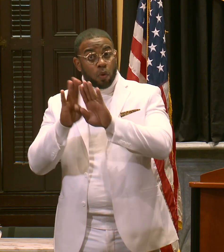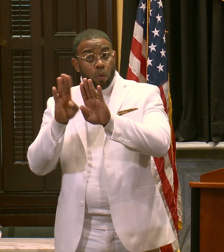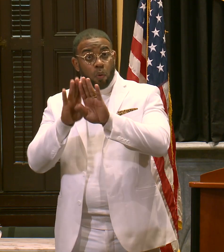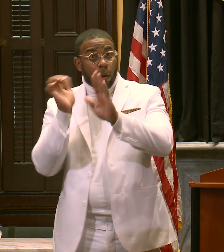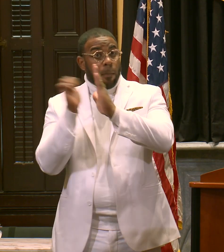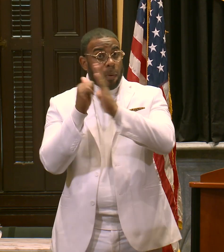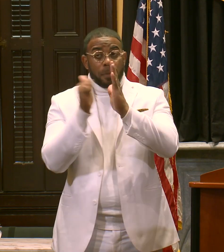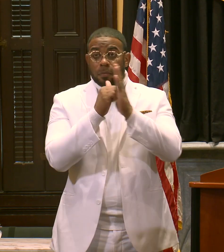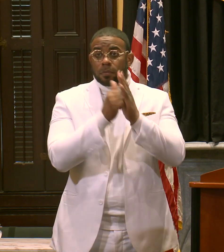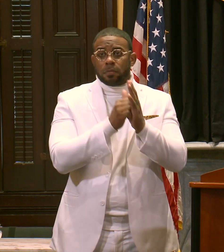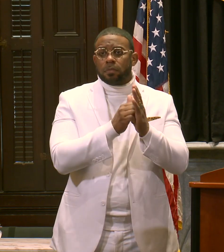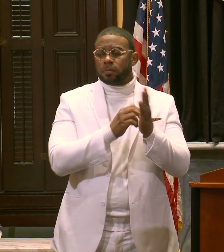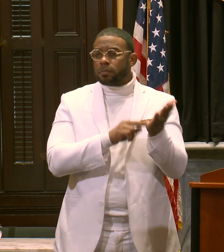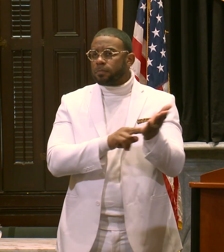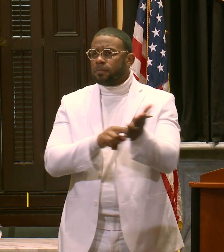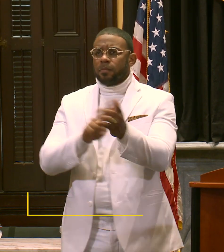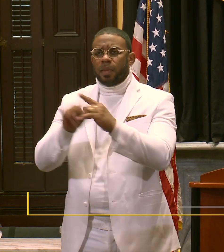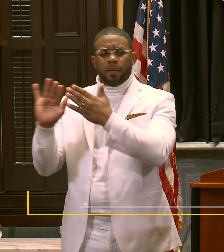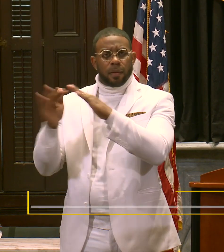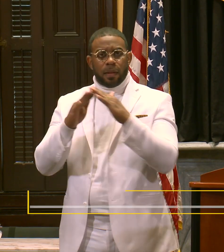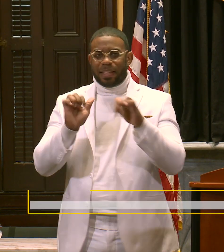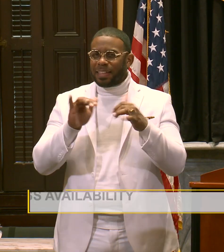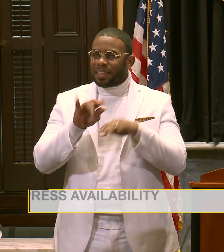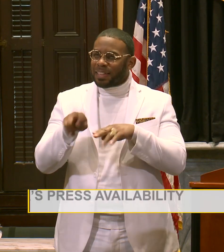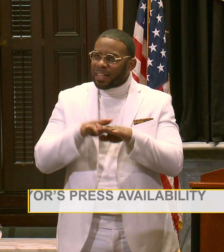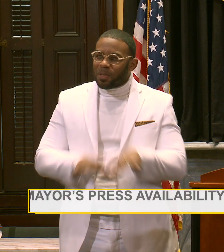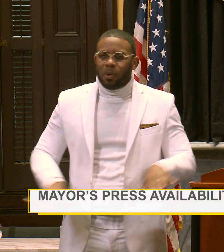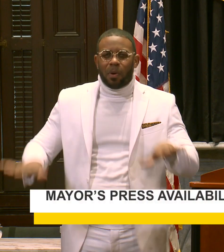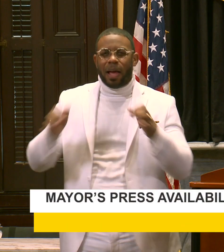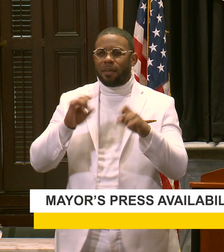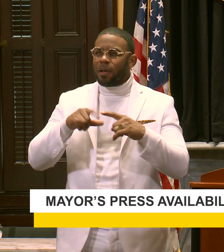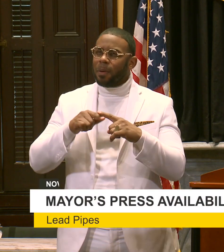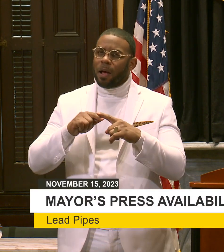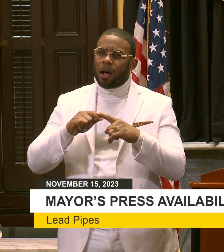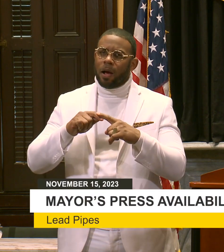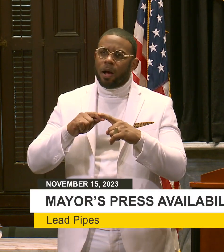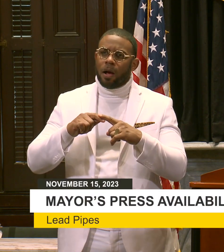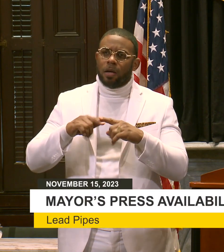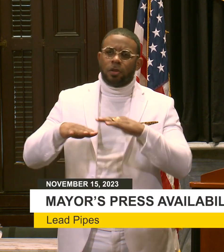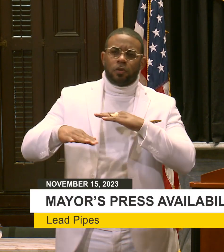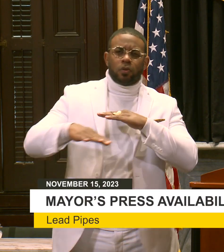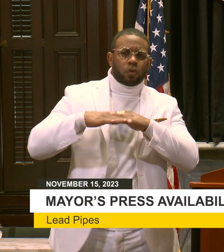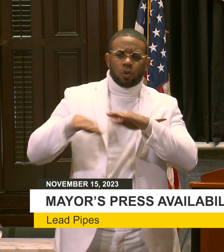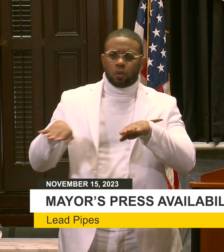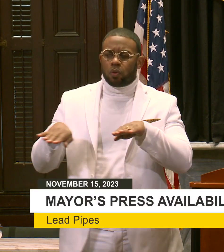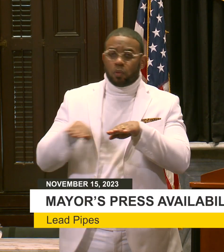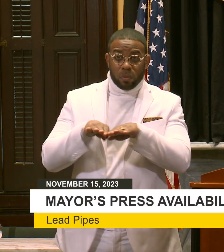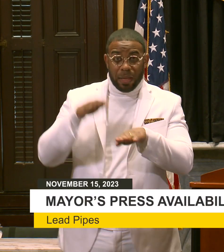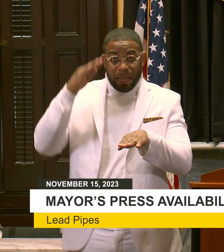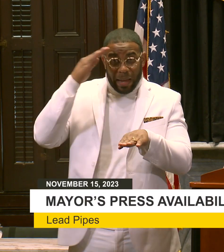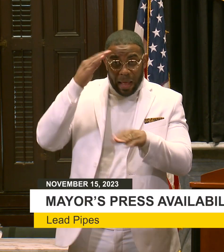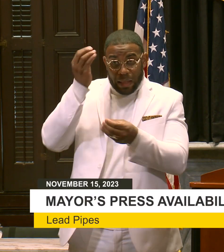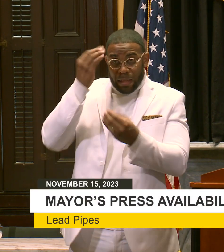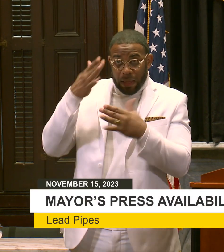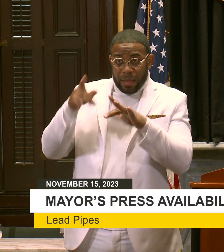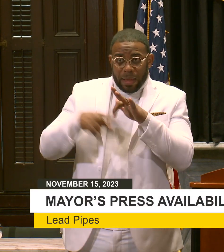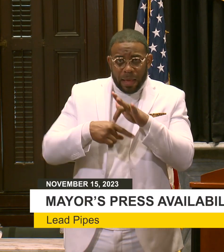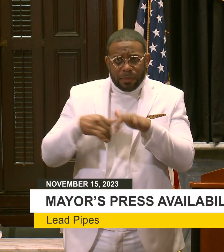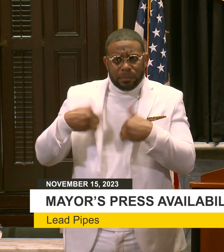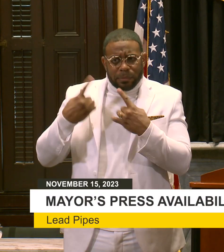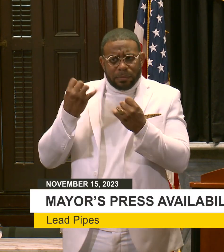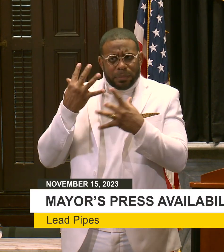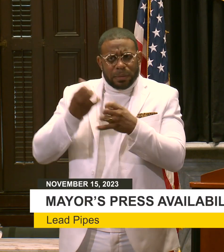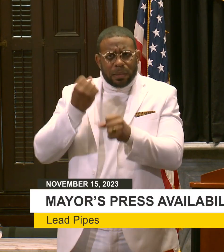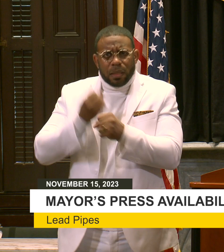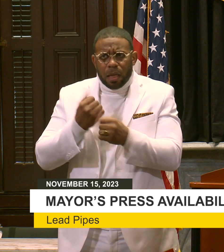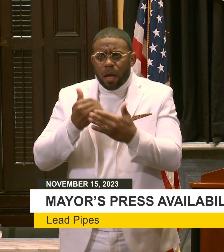door canvassing neighborhoods. This nationwide effort is about closing a knowledge and data gap that has persisted for decades in